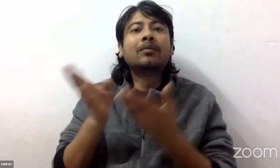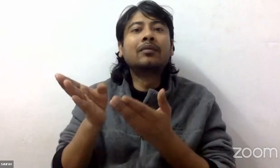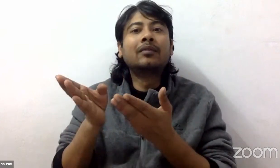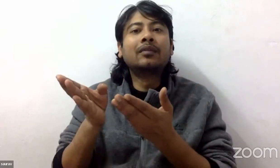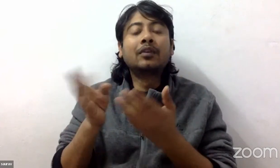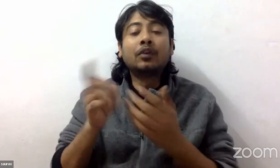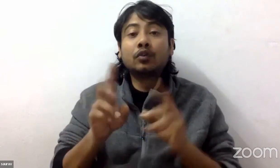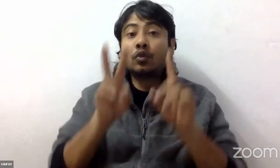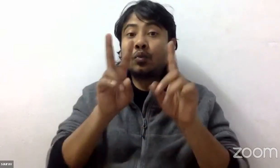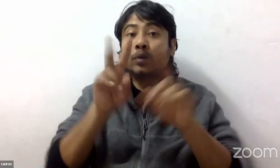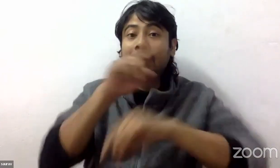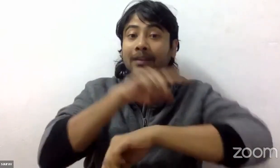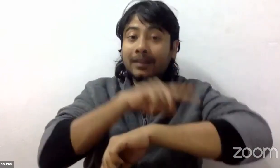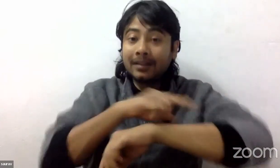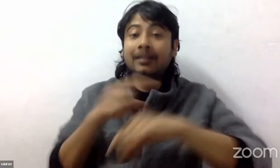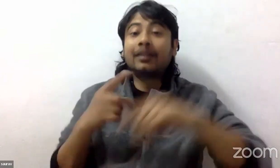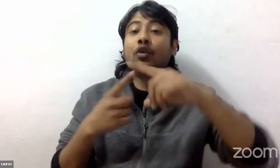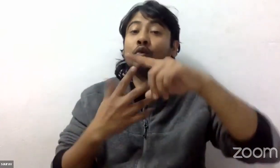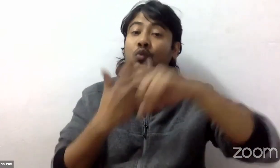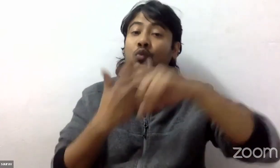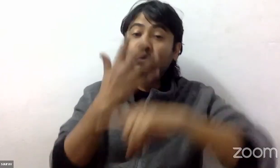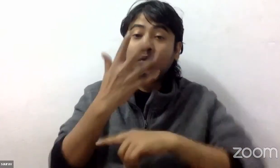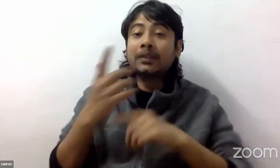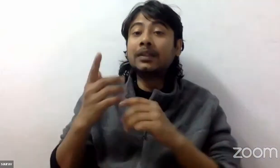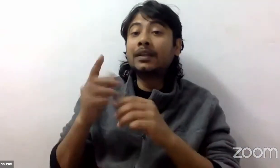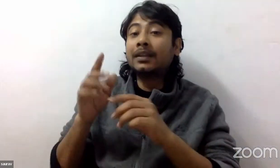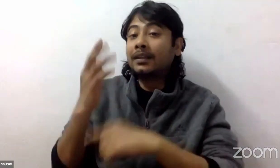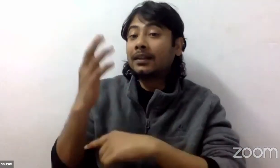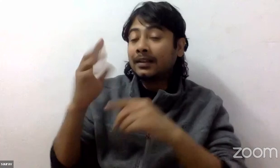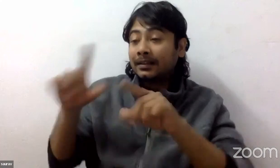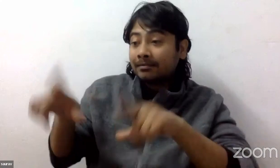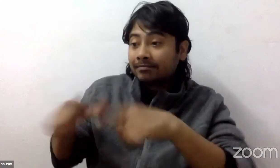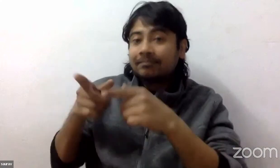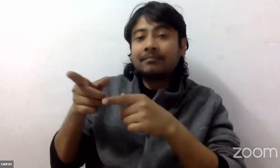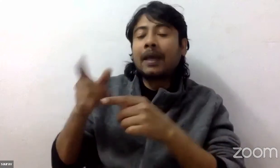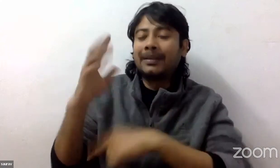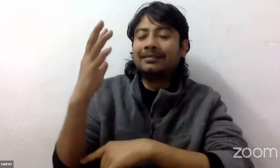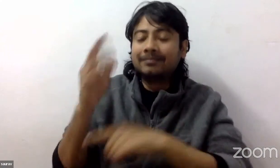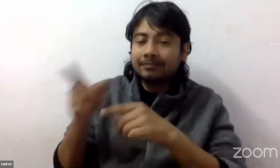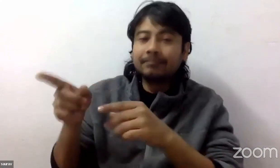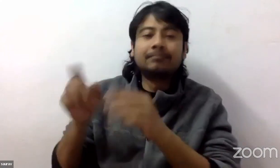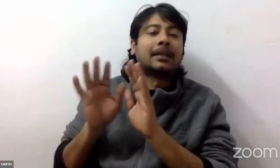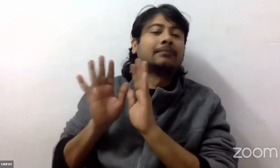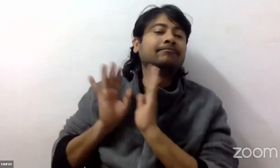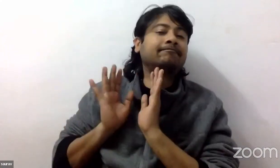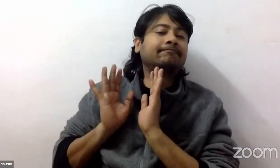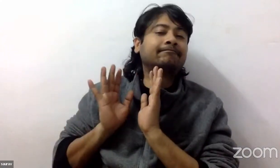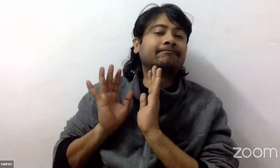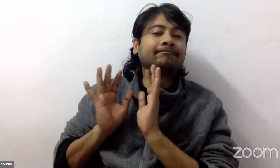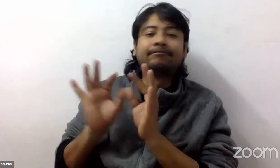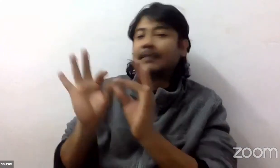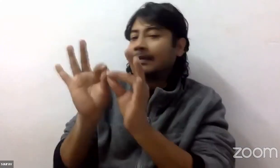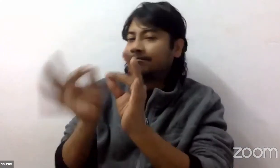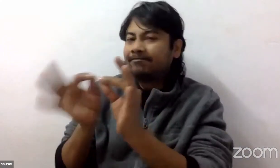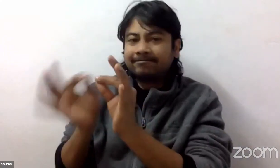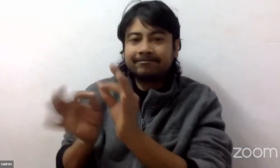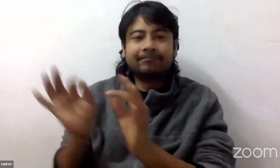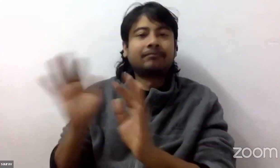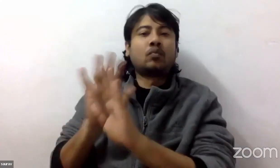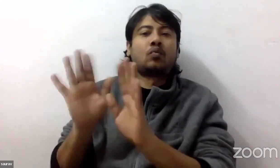day. So when you have to offer anything to the Lord, so make sure that on Ekadashi itself, you